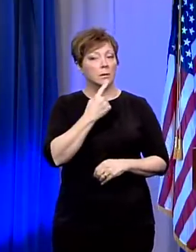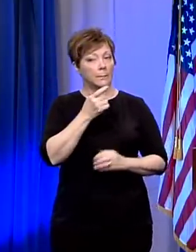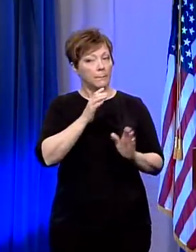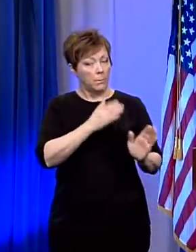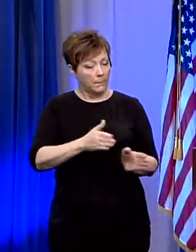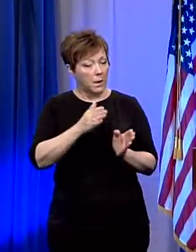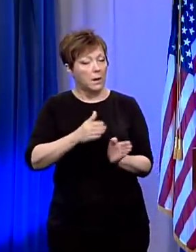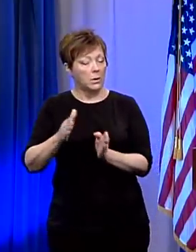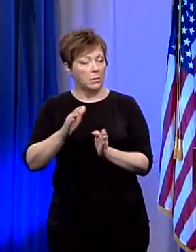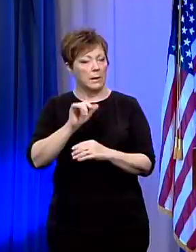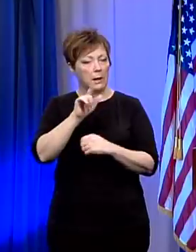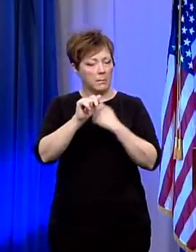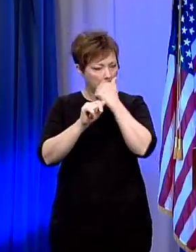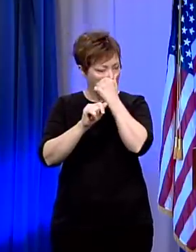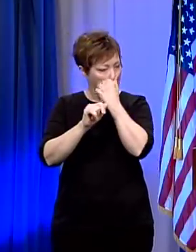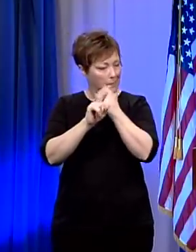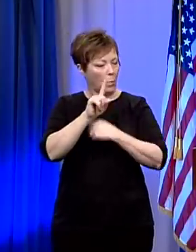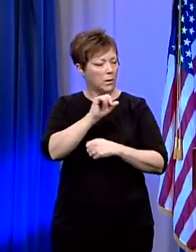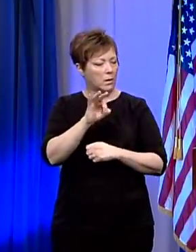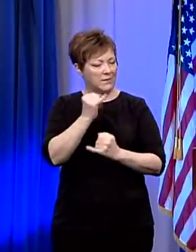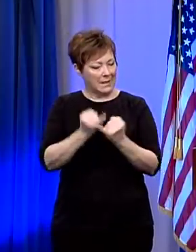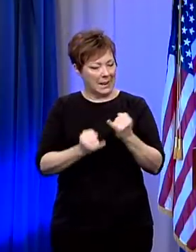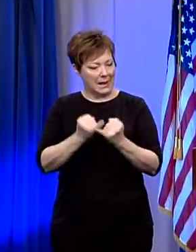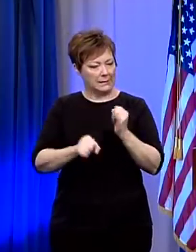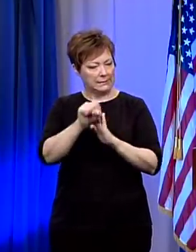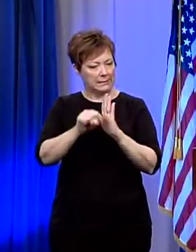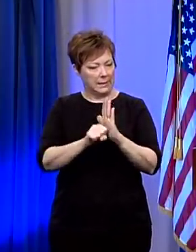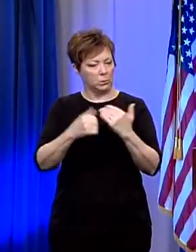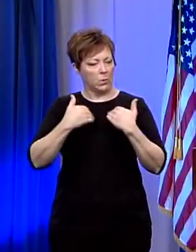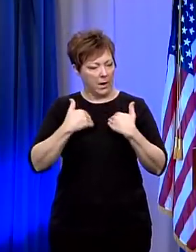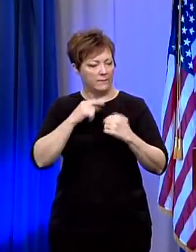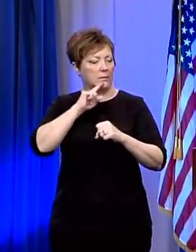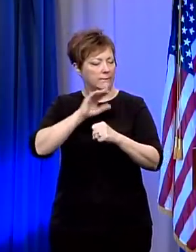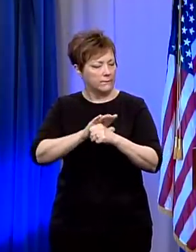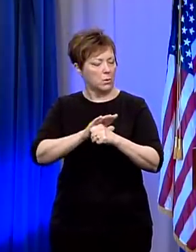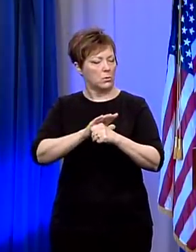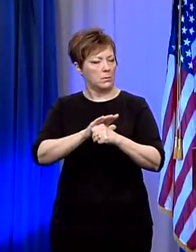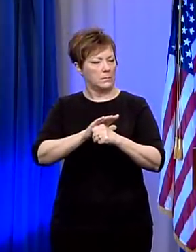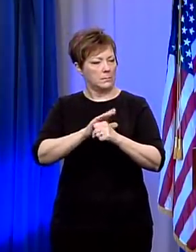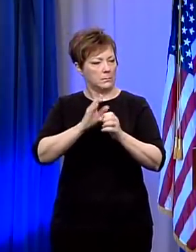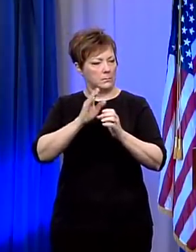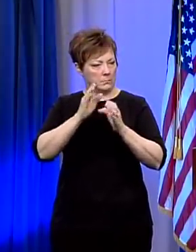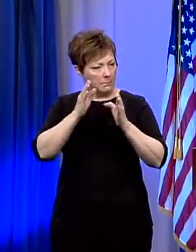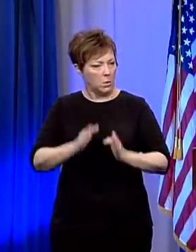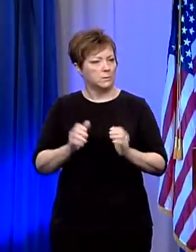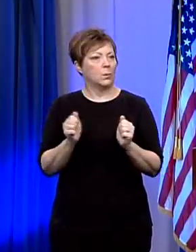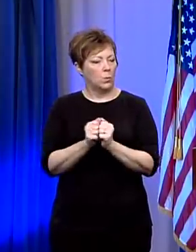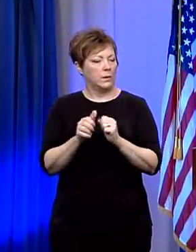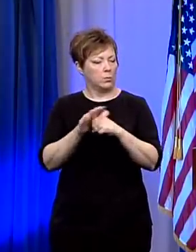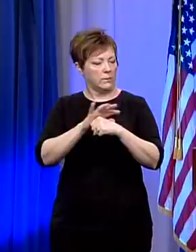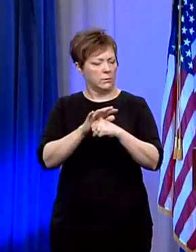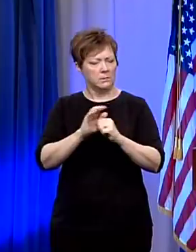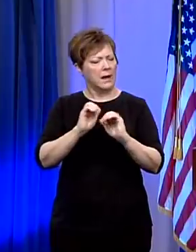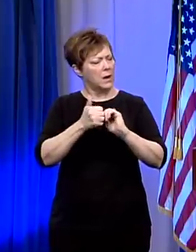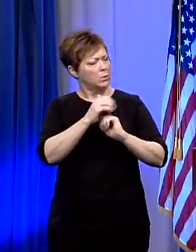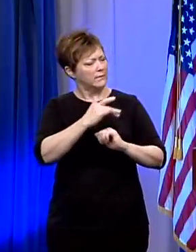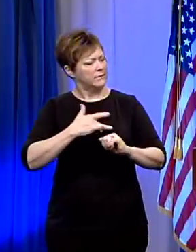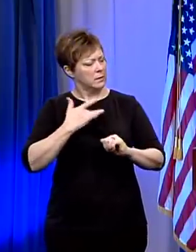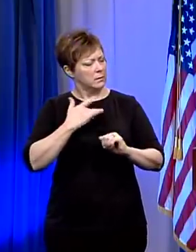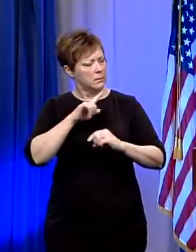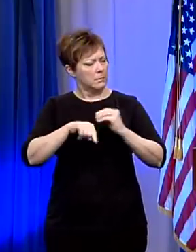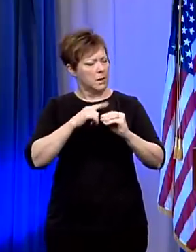something that, even though Alabama, one of the last states to have some confirmed cases, how do you feel about your response so far? And you mentioned